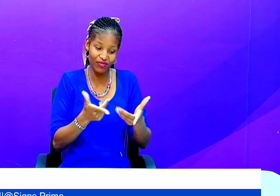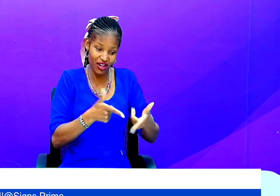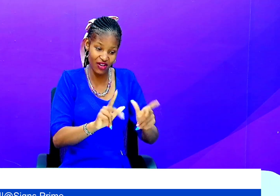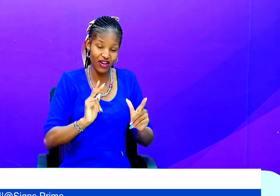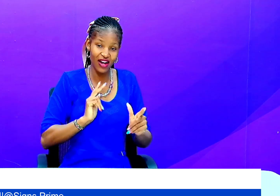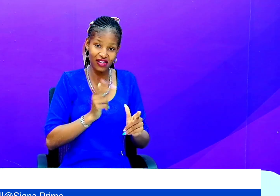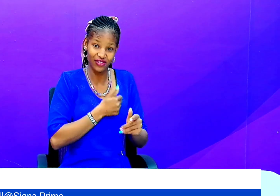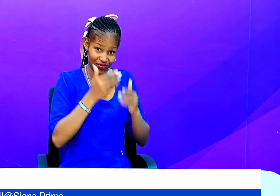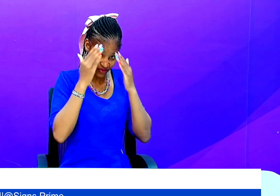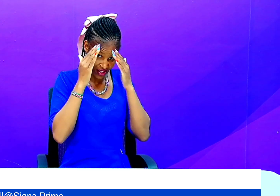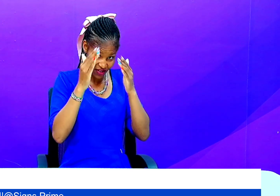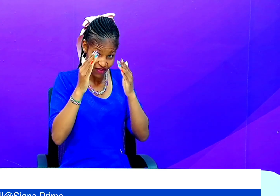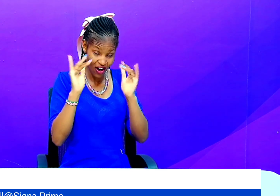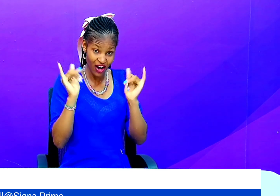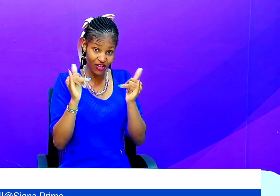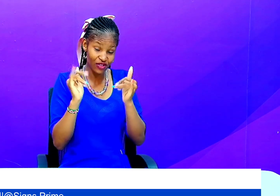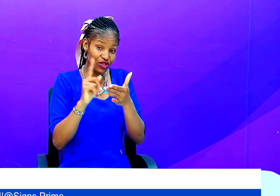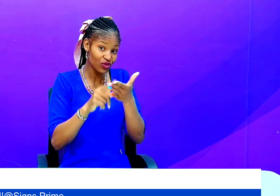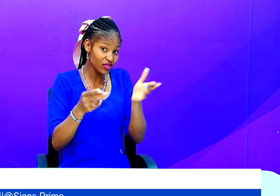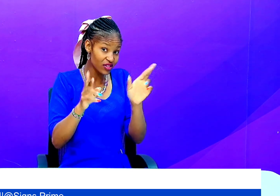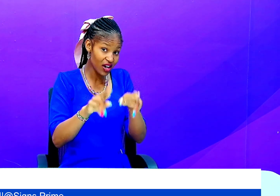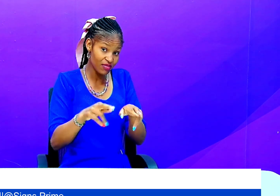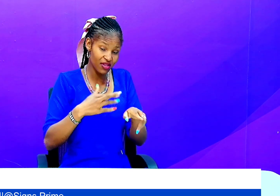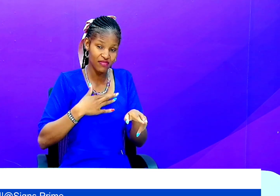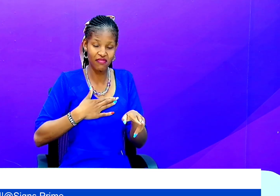is Wanjangeve. Let us focus on our news.